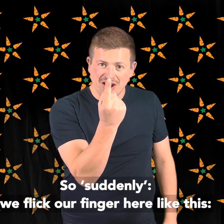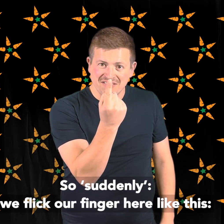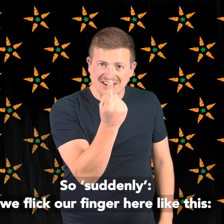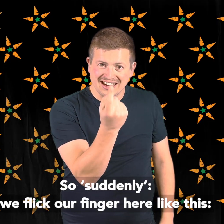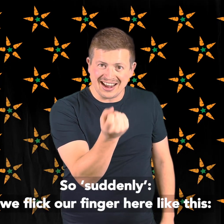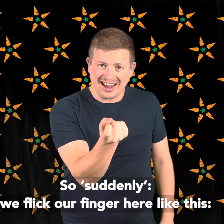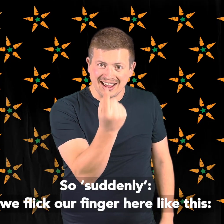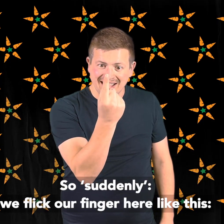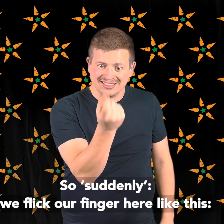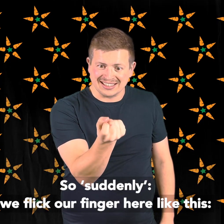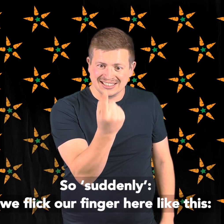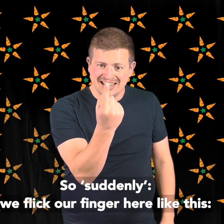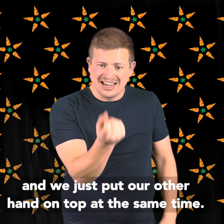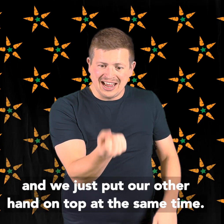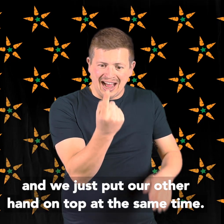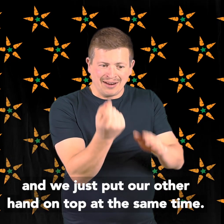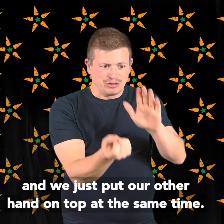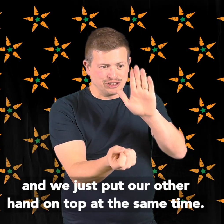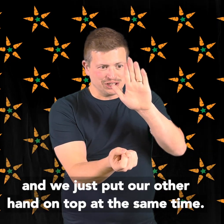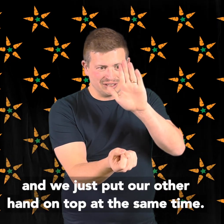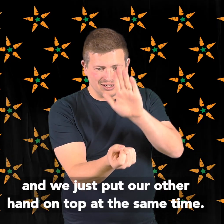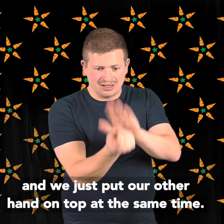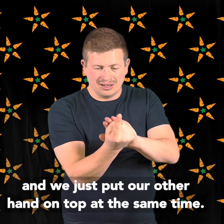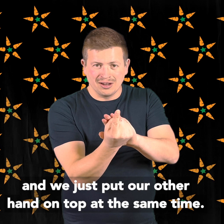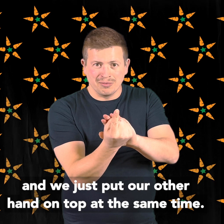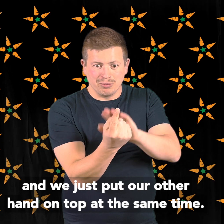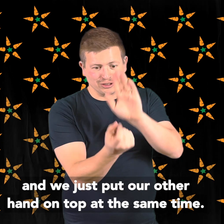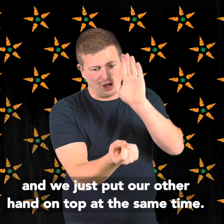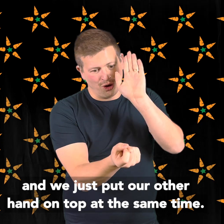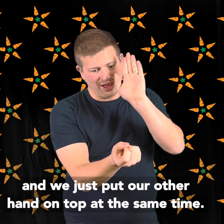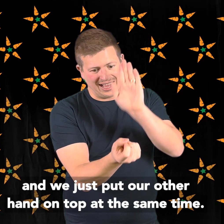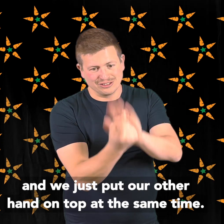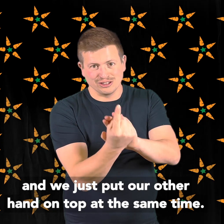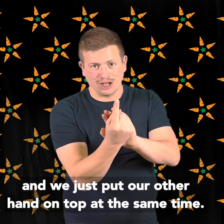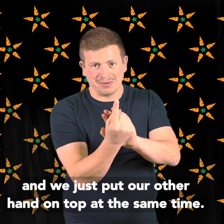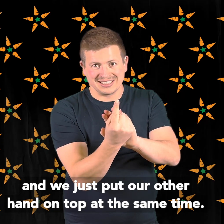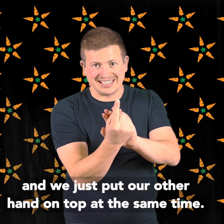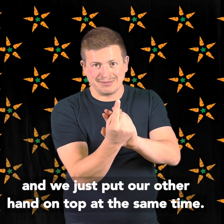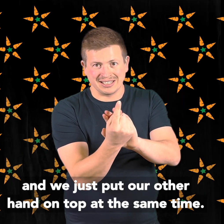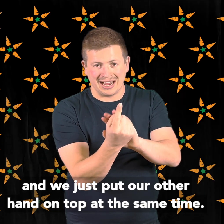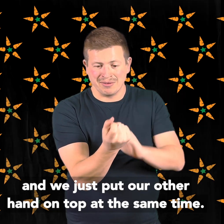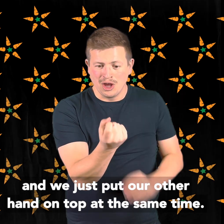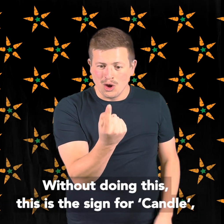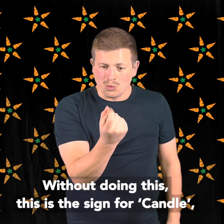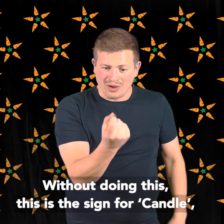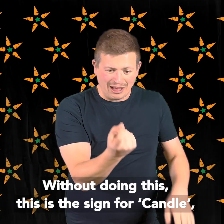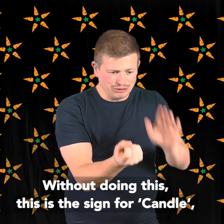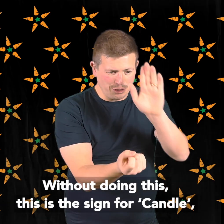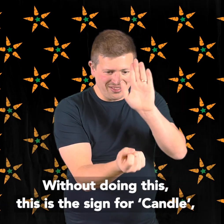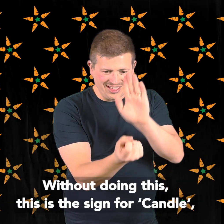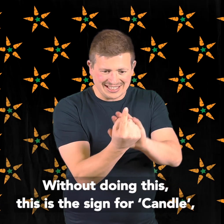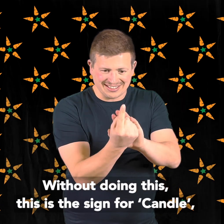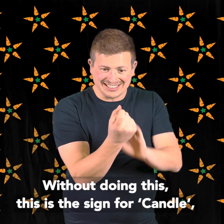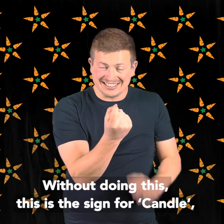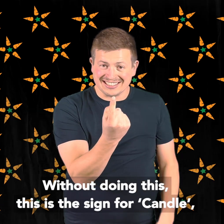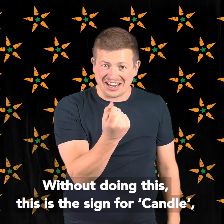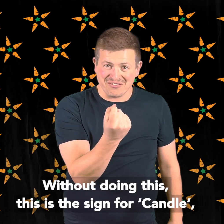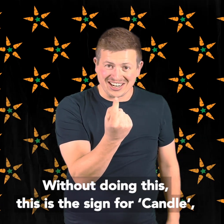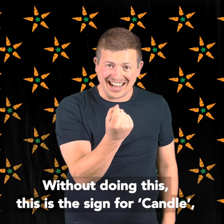finger here like this, and we just put our other hand on top at the same time. Without doing this, this is the sign for